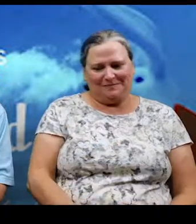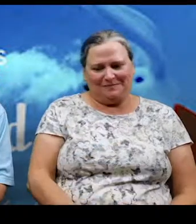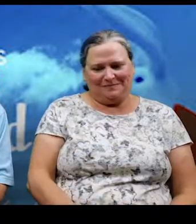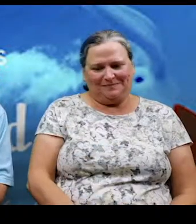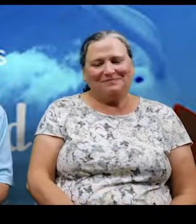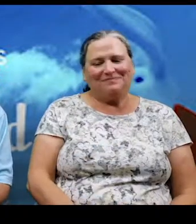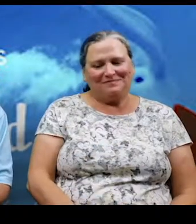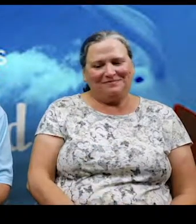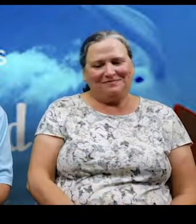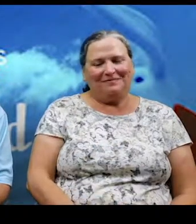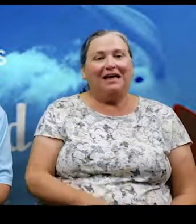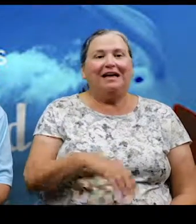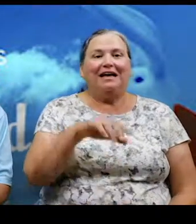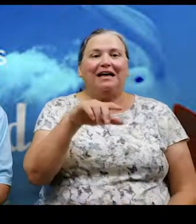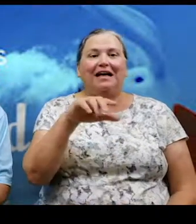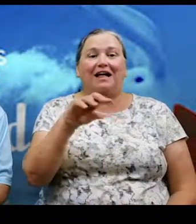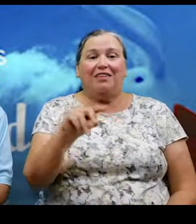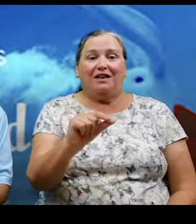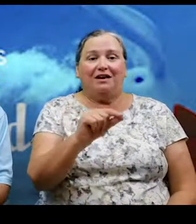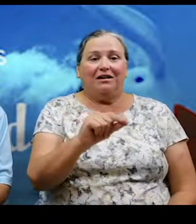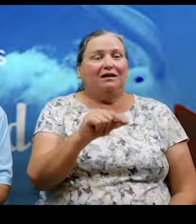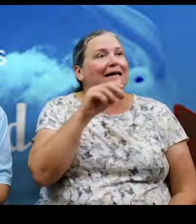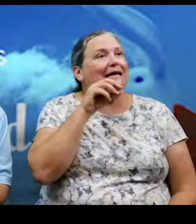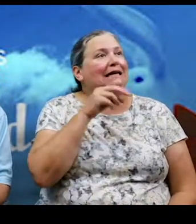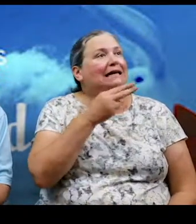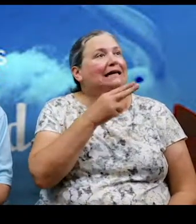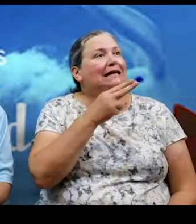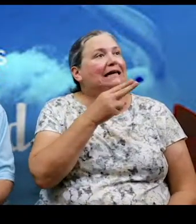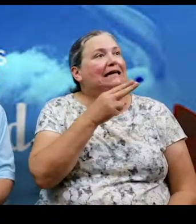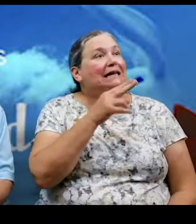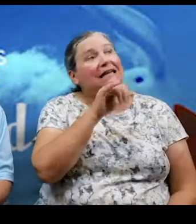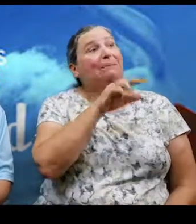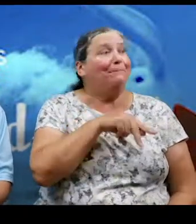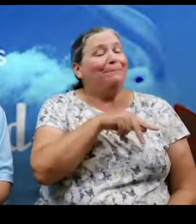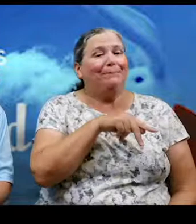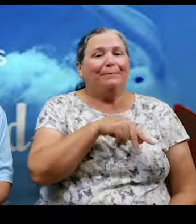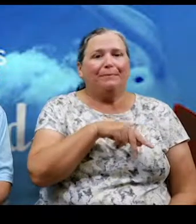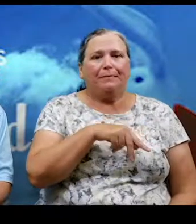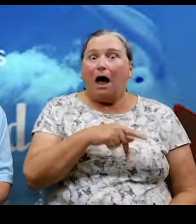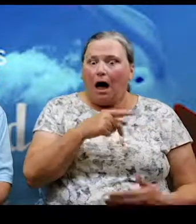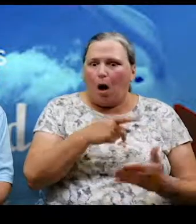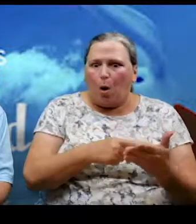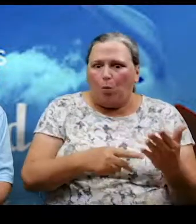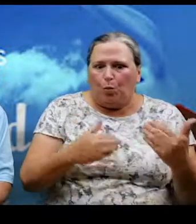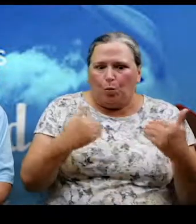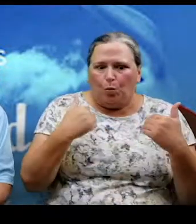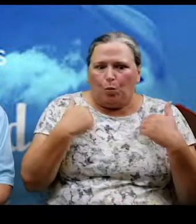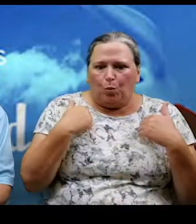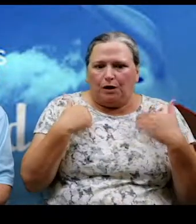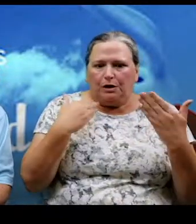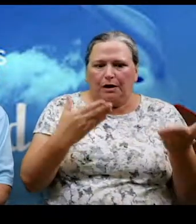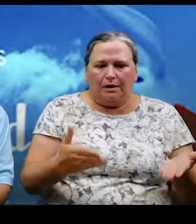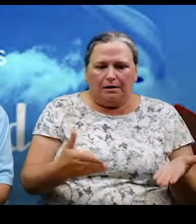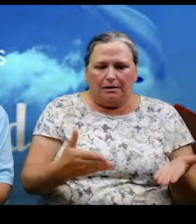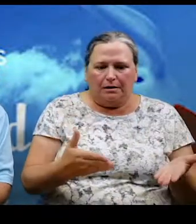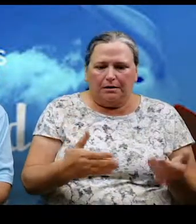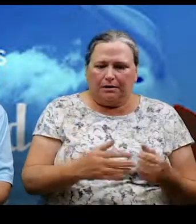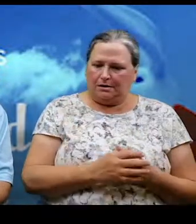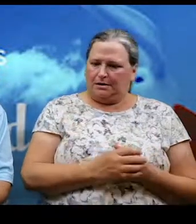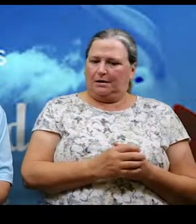existence." And Lucy let out a hopeful yip. "And what have we here? What you have